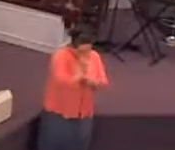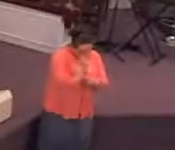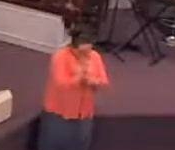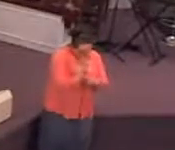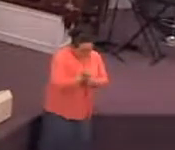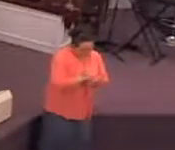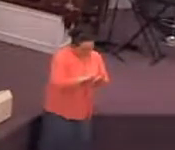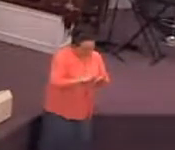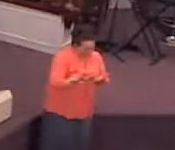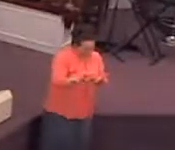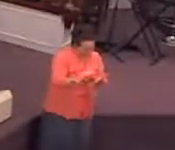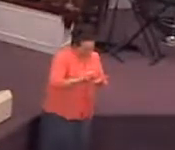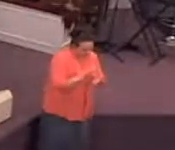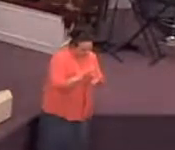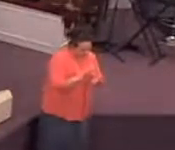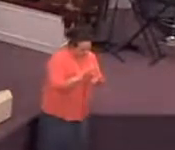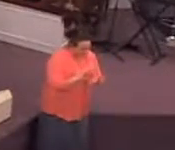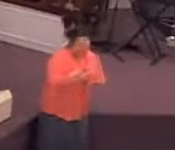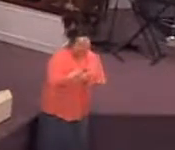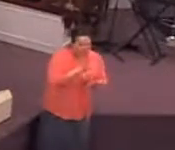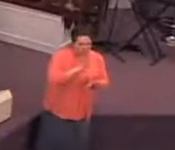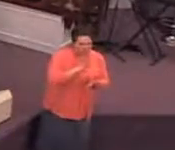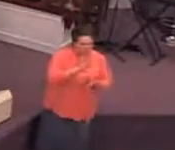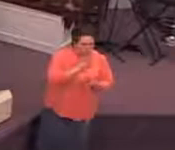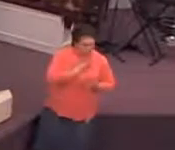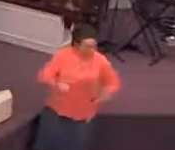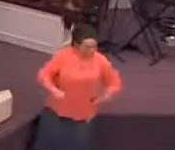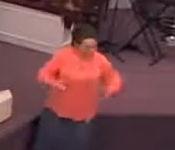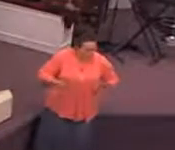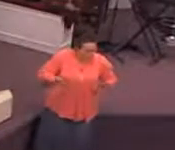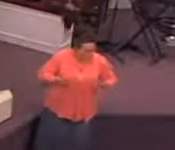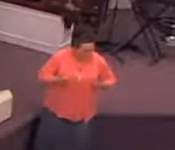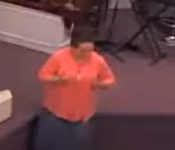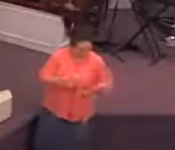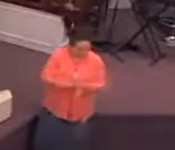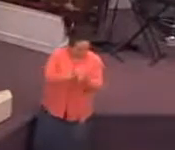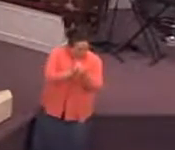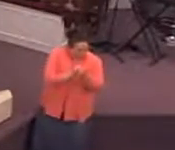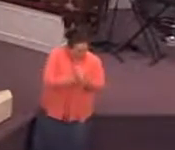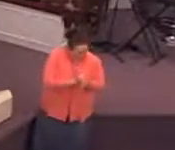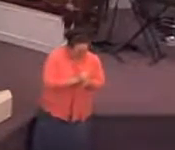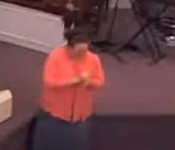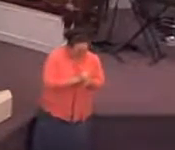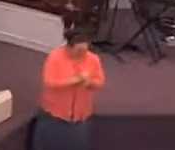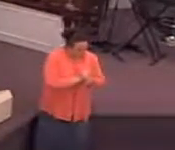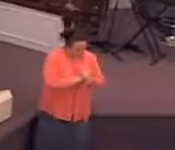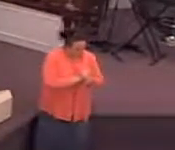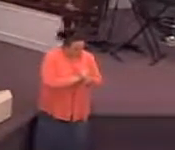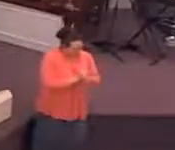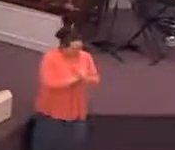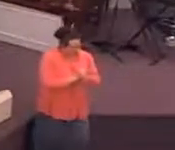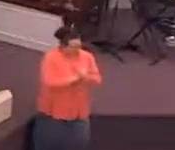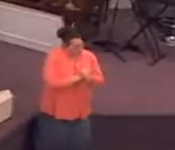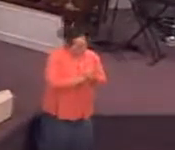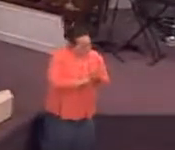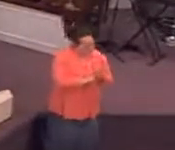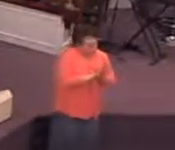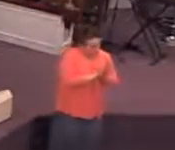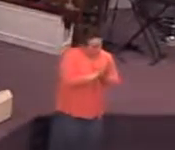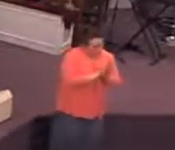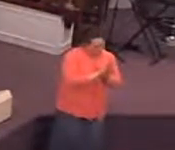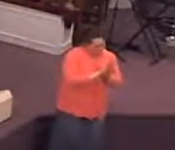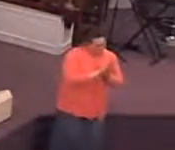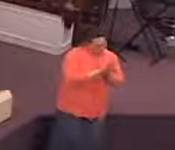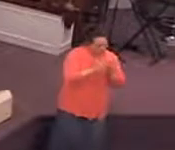Ghost tonight that you will speak into our lives. And God, that you will help us in this moment, God, to grow in you, to excel in